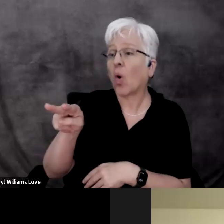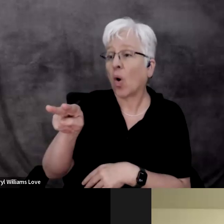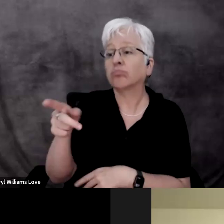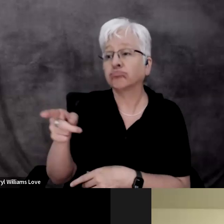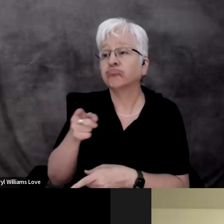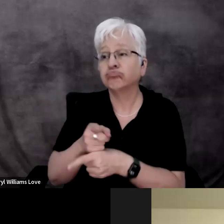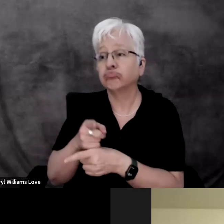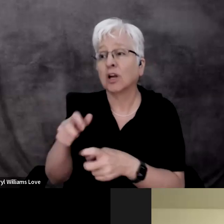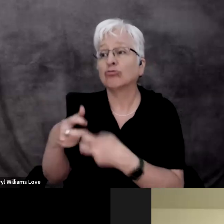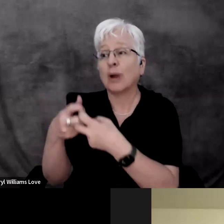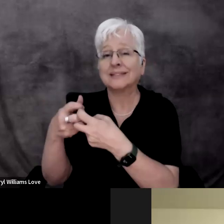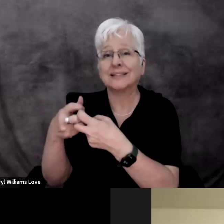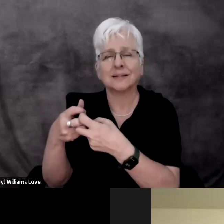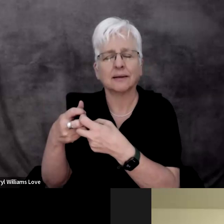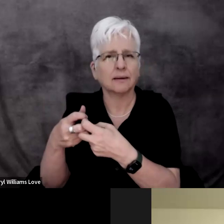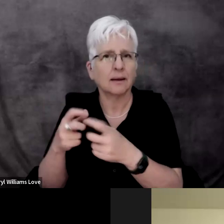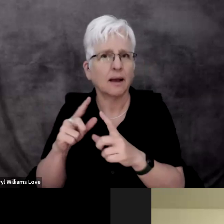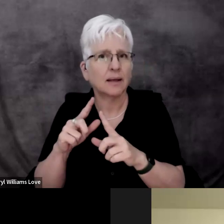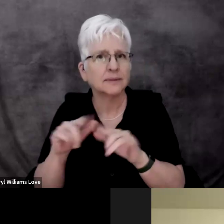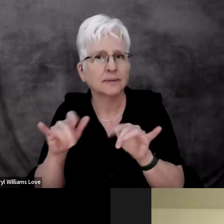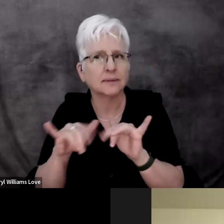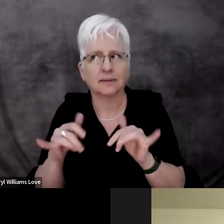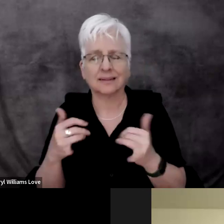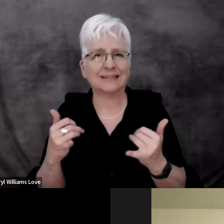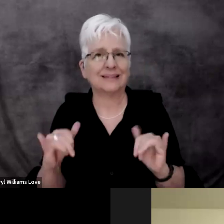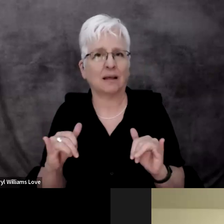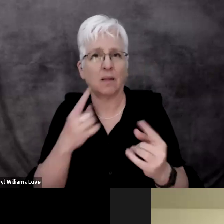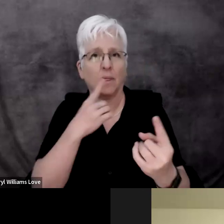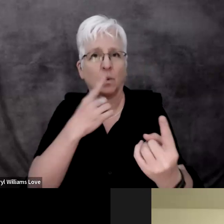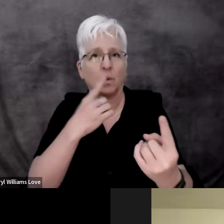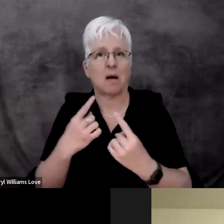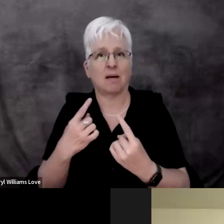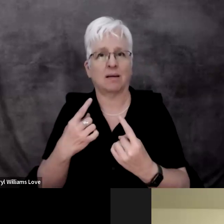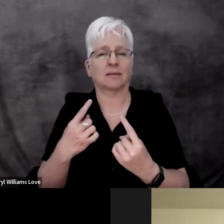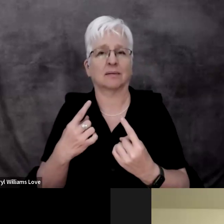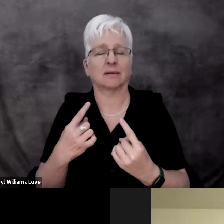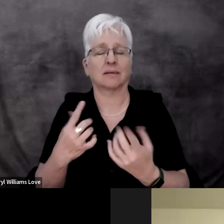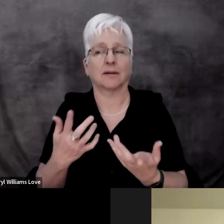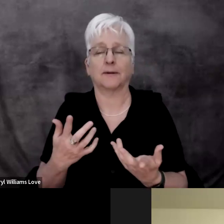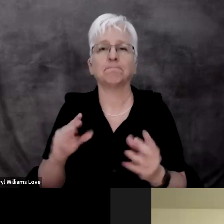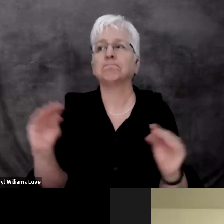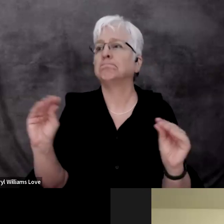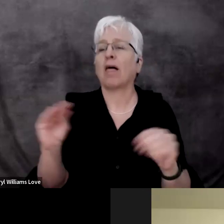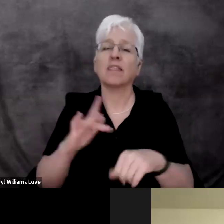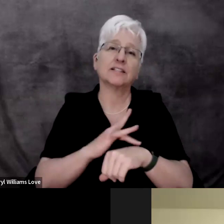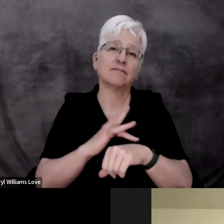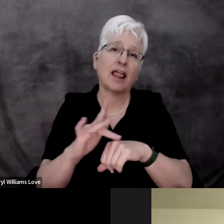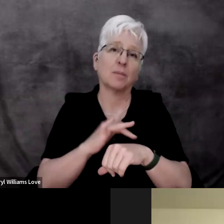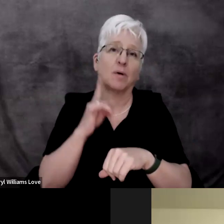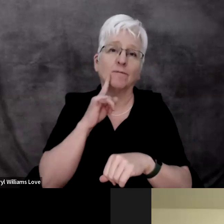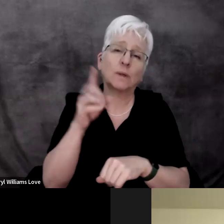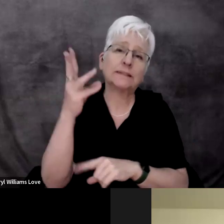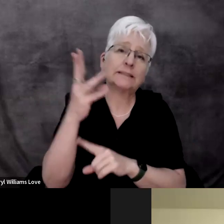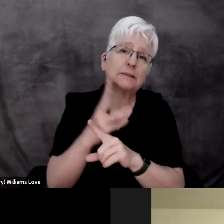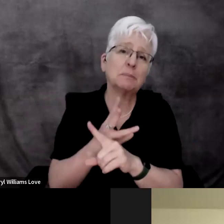but yet and still we're told that nothing's available for 6